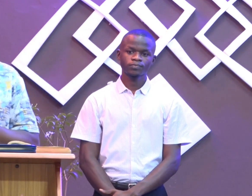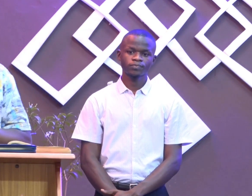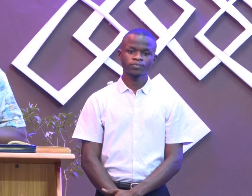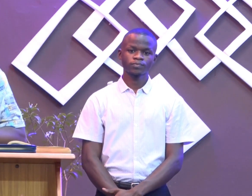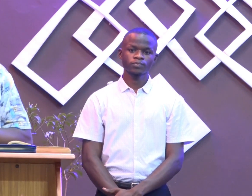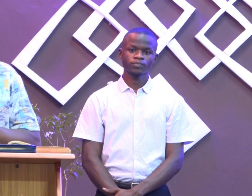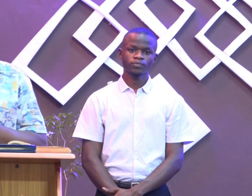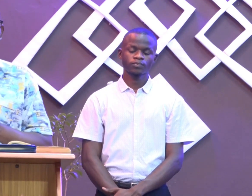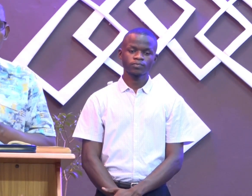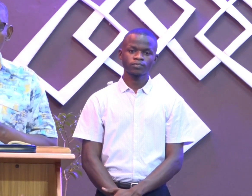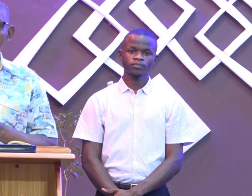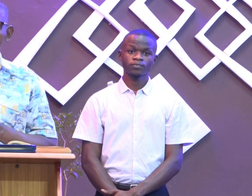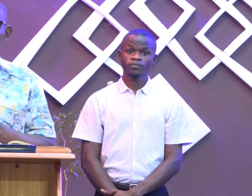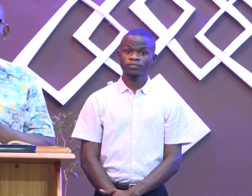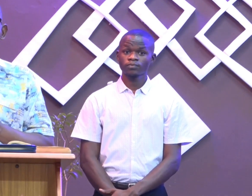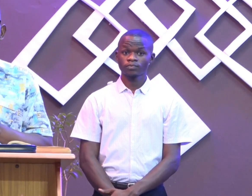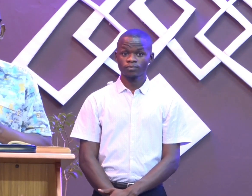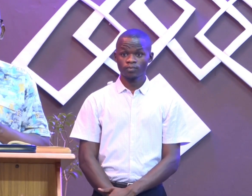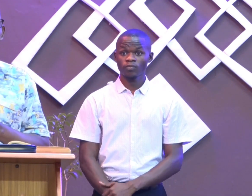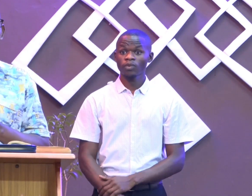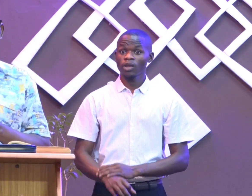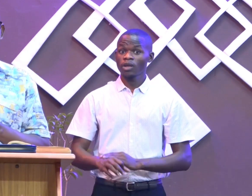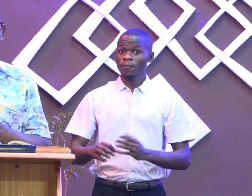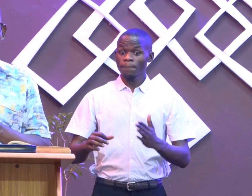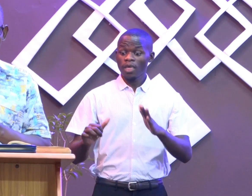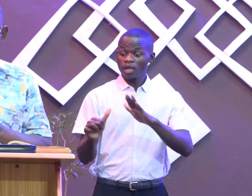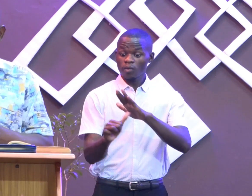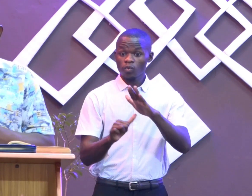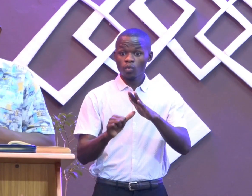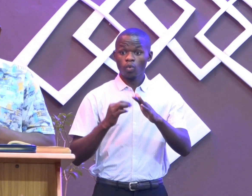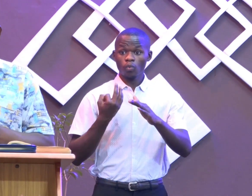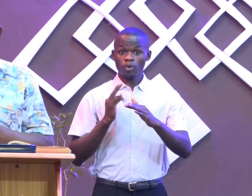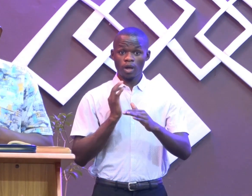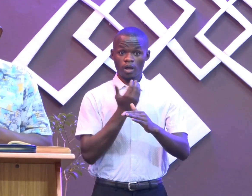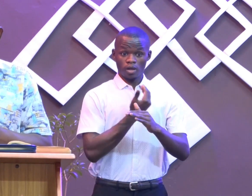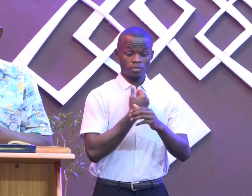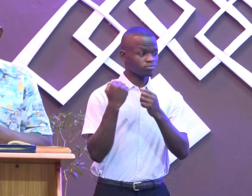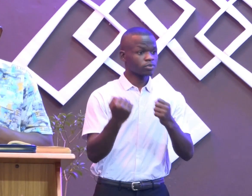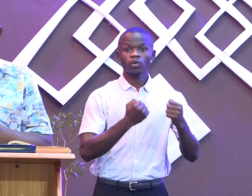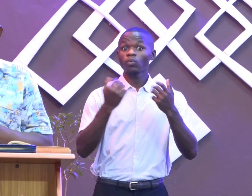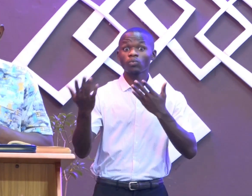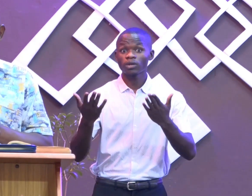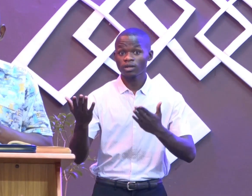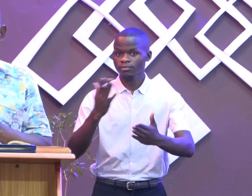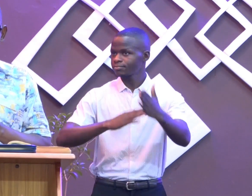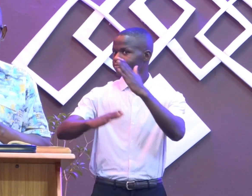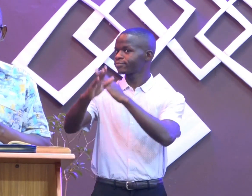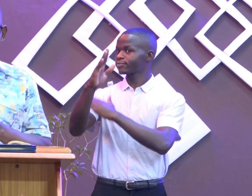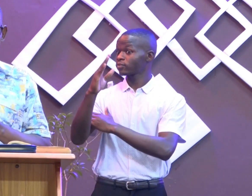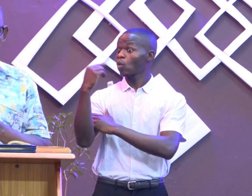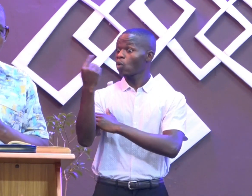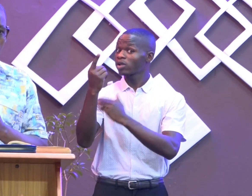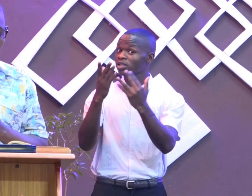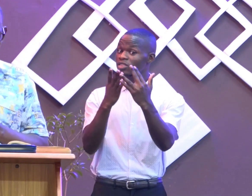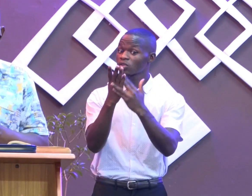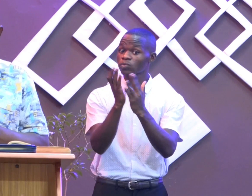just like our bishop left it. Esibuko y'amaanyi gaffe ye Katonda. The source of our strength is God. Okuyita mu Kristo